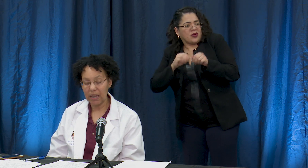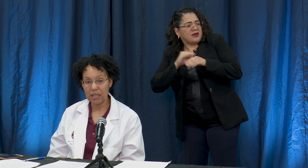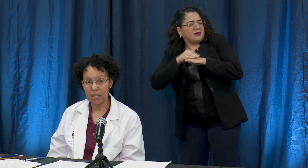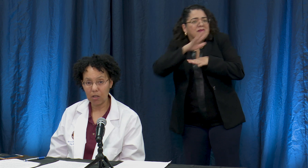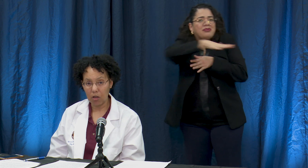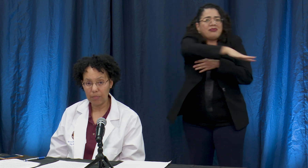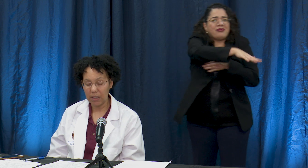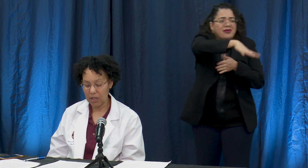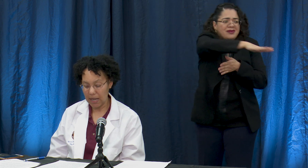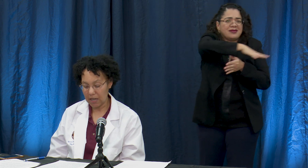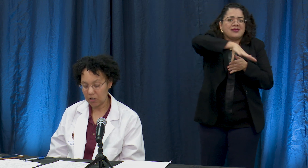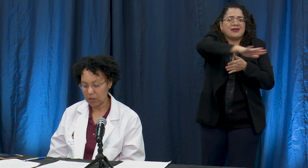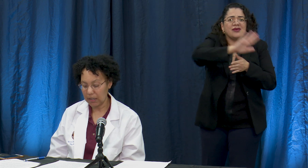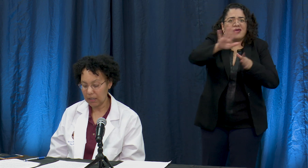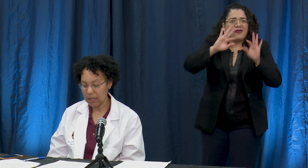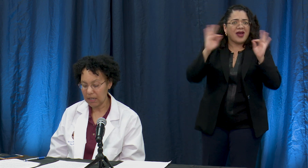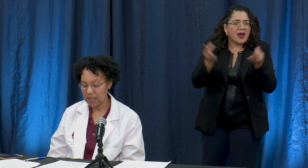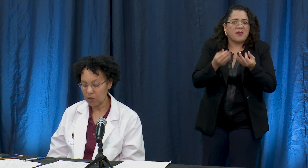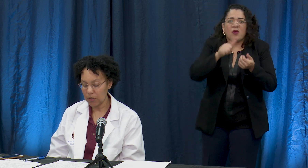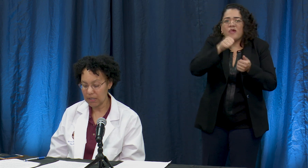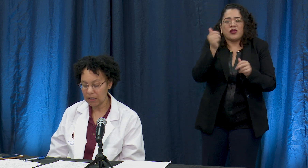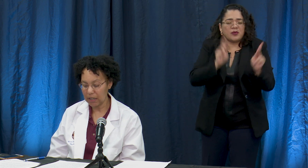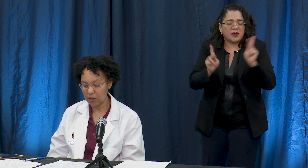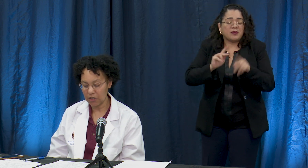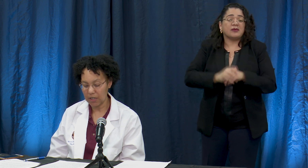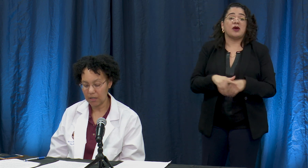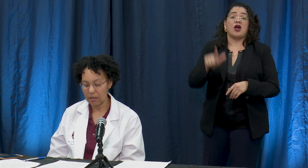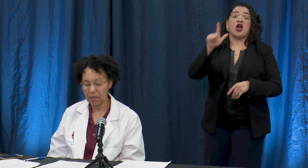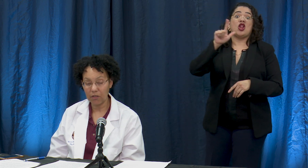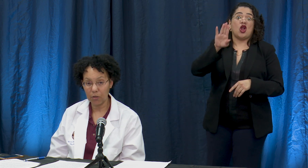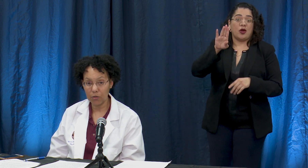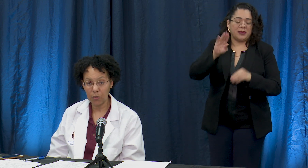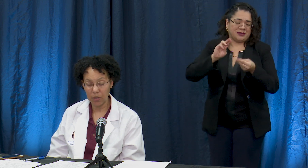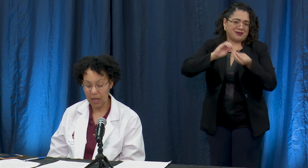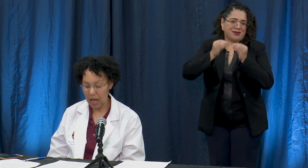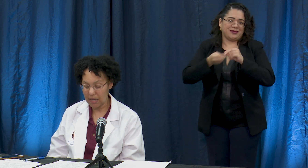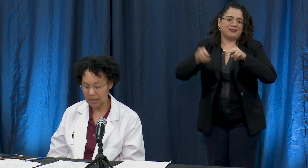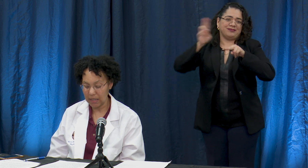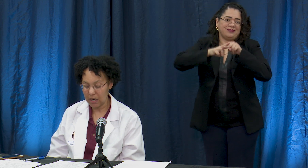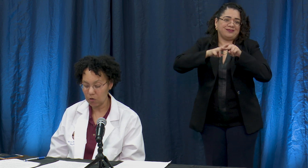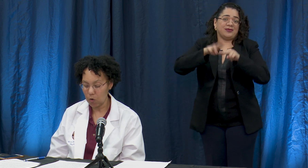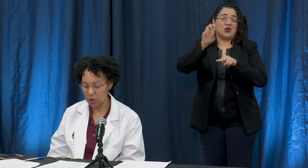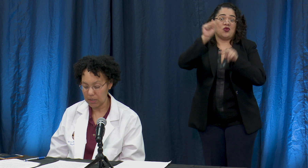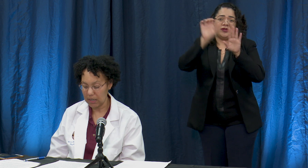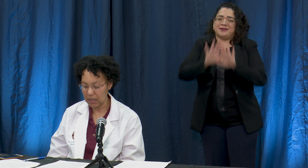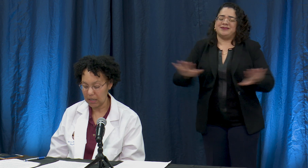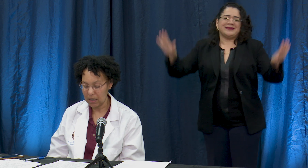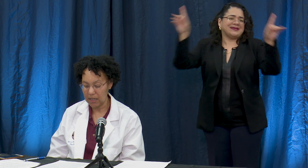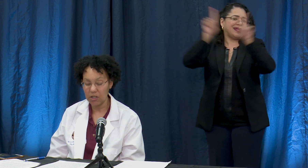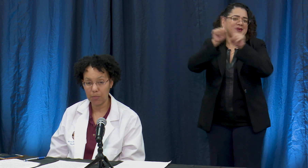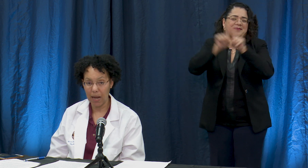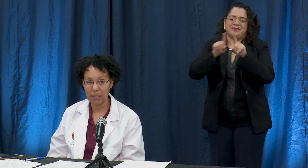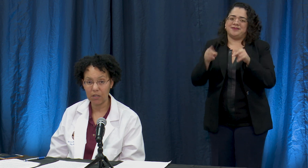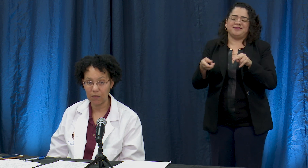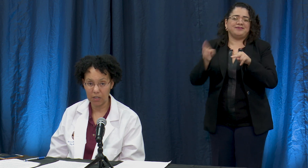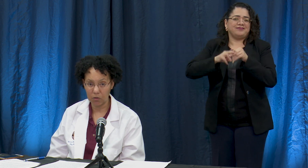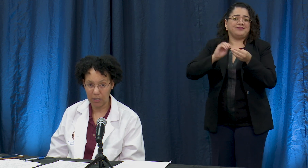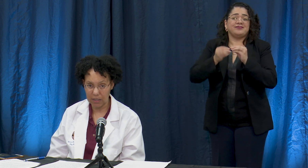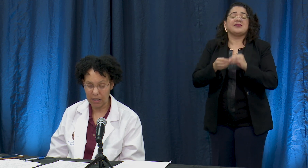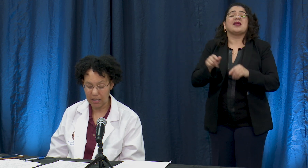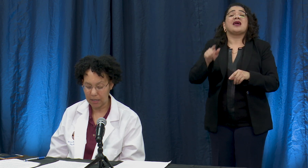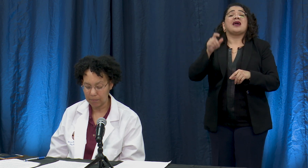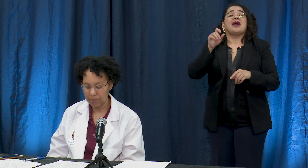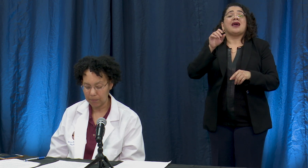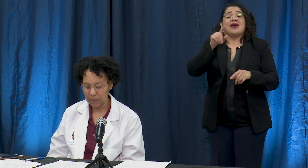increases in cases in Long Beach and nationally, it's increasingly urgent that those who are not isolating or quarantining need to practice